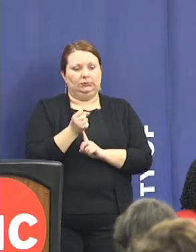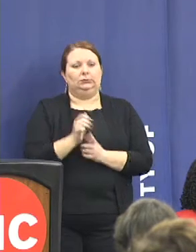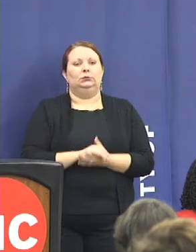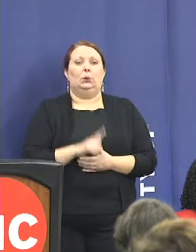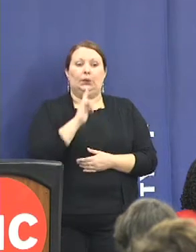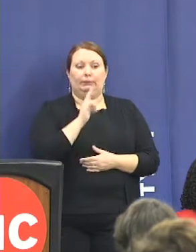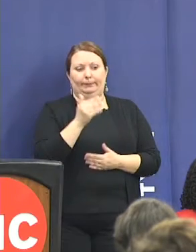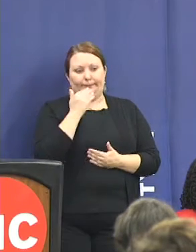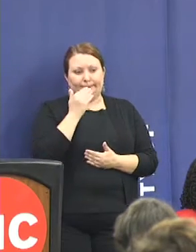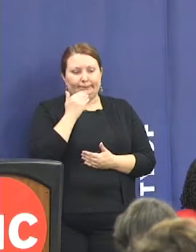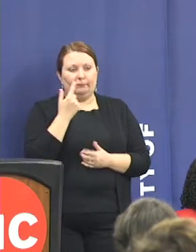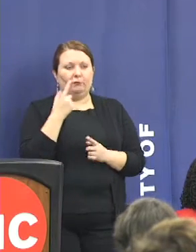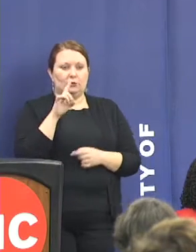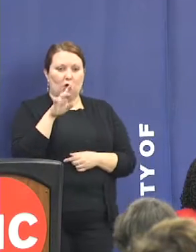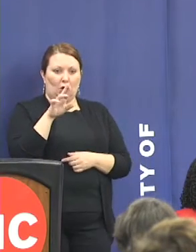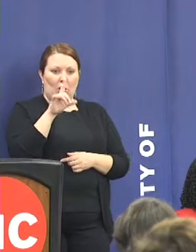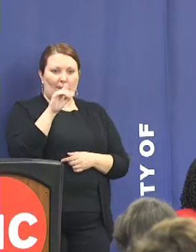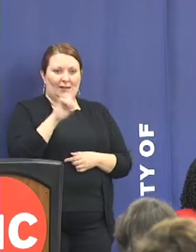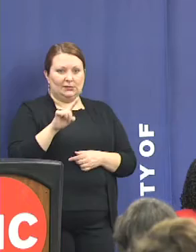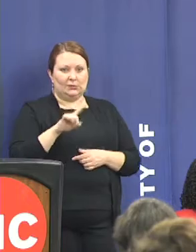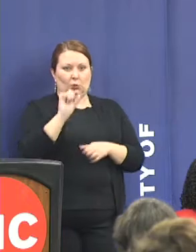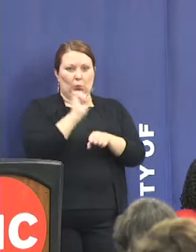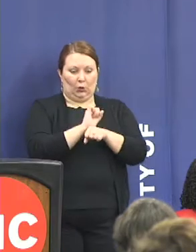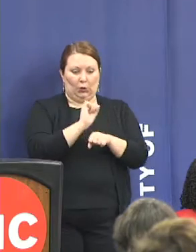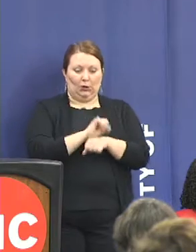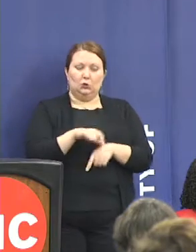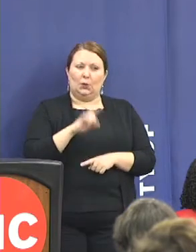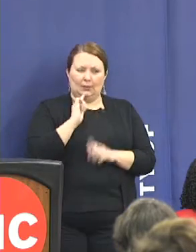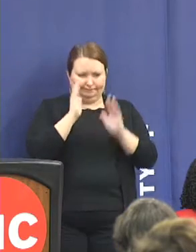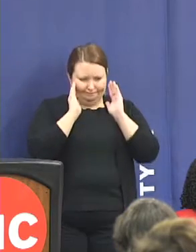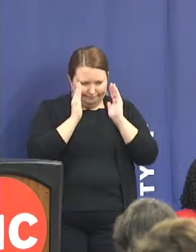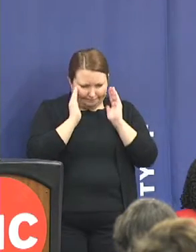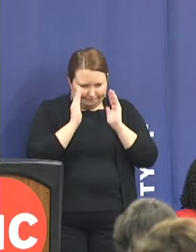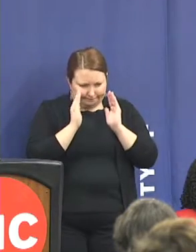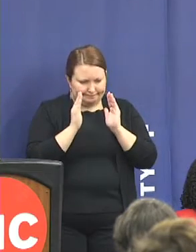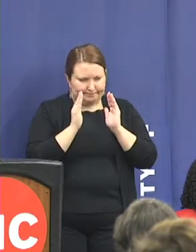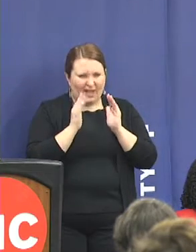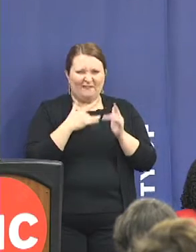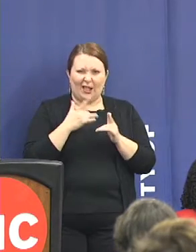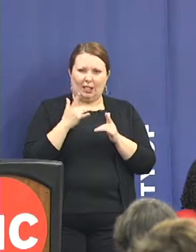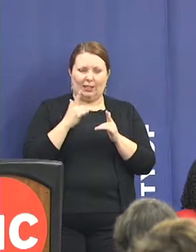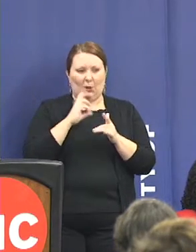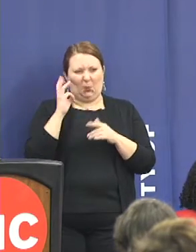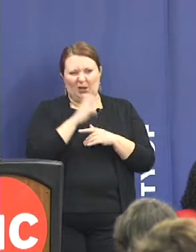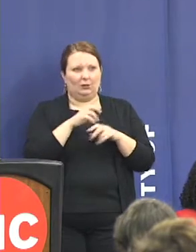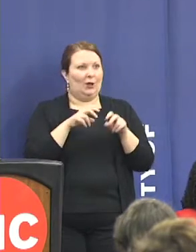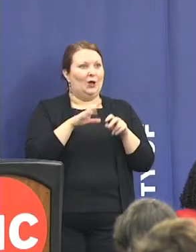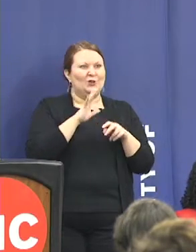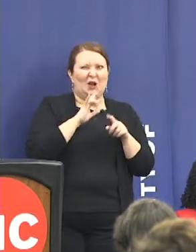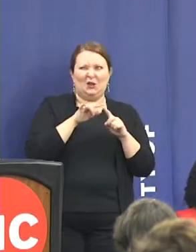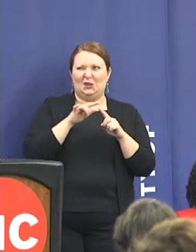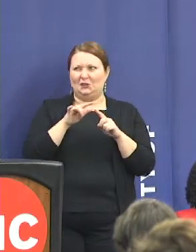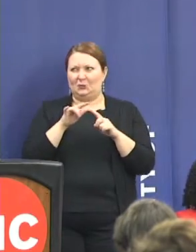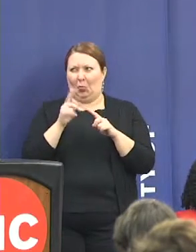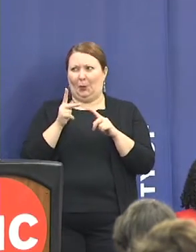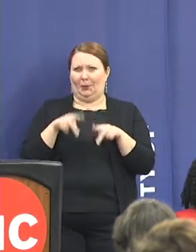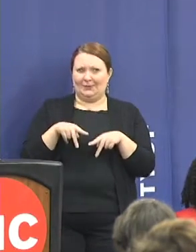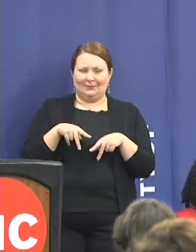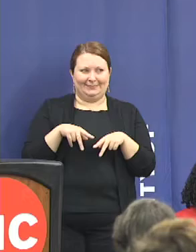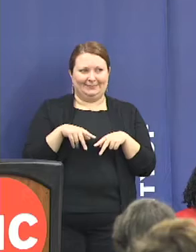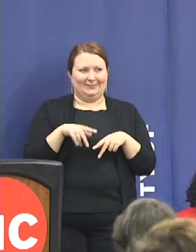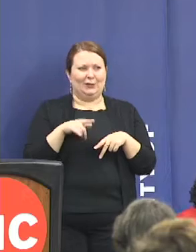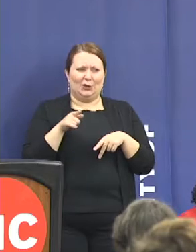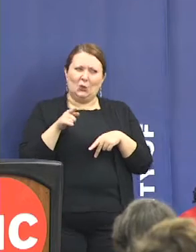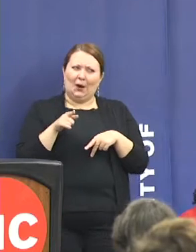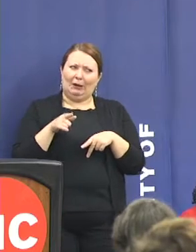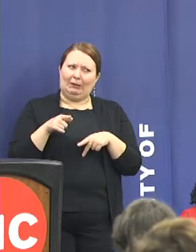I appreciate with Dr. Lopez's work is that she is really attending to your, I feel weird talking to you in the third, that you're attending